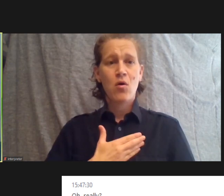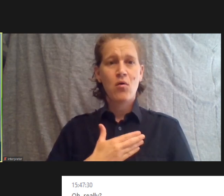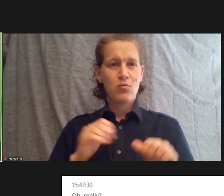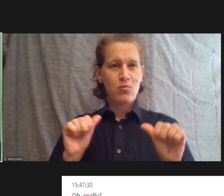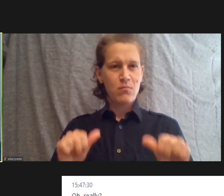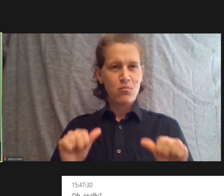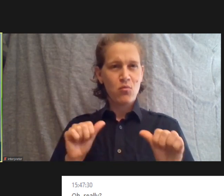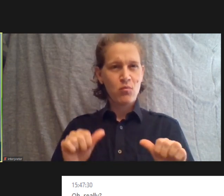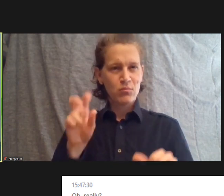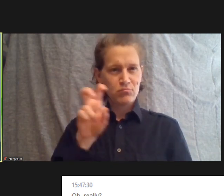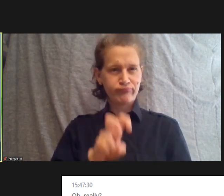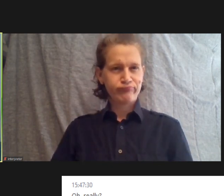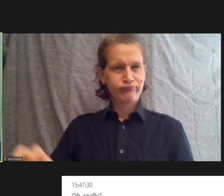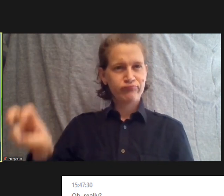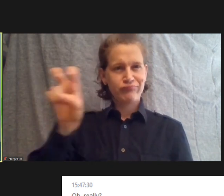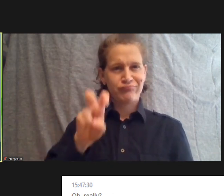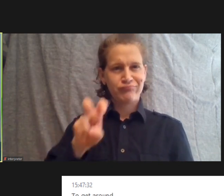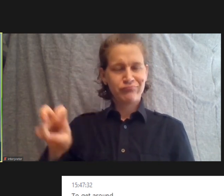get around